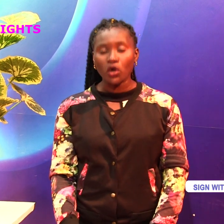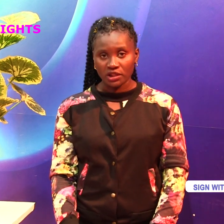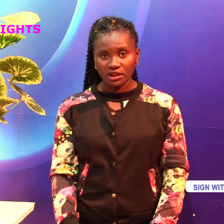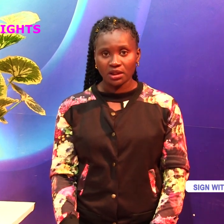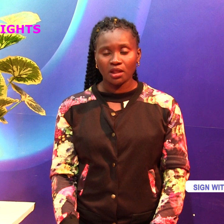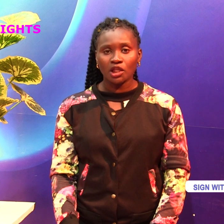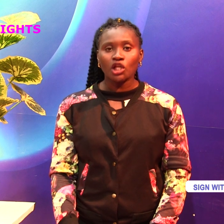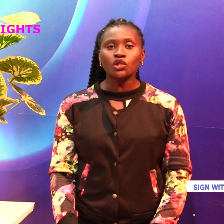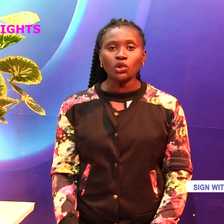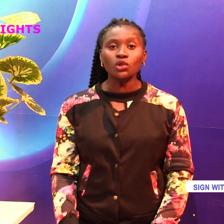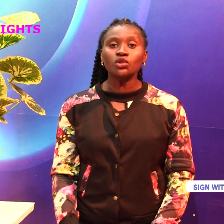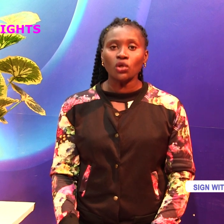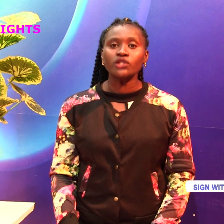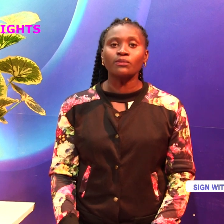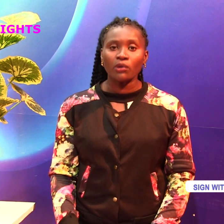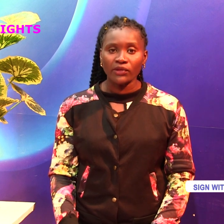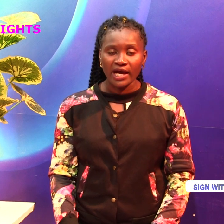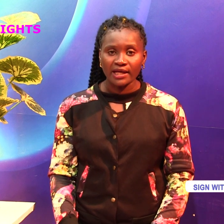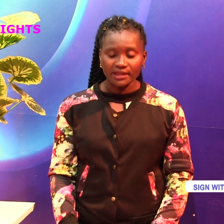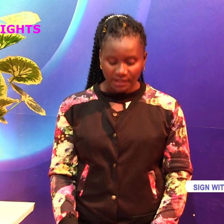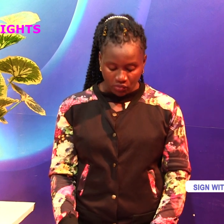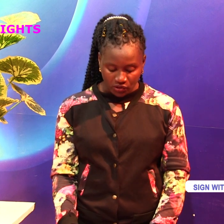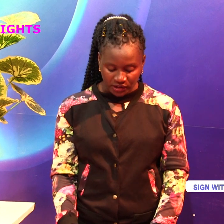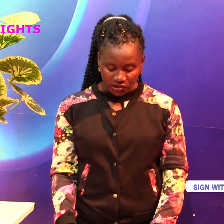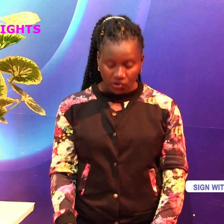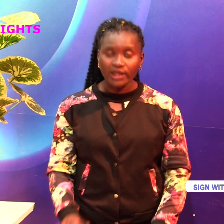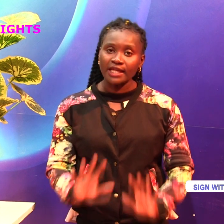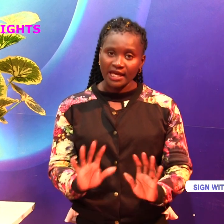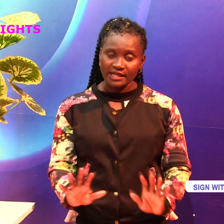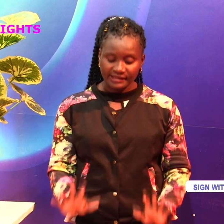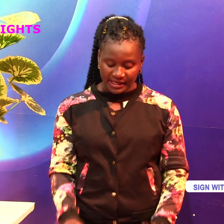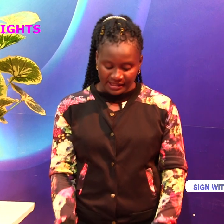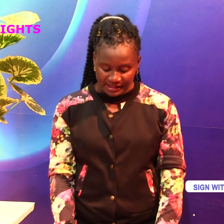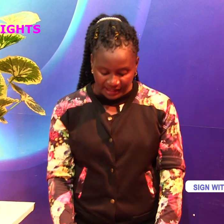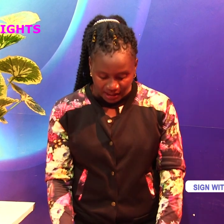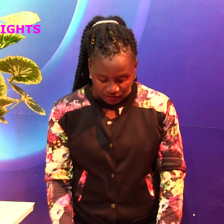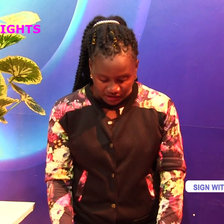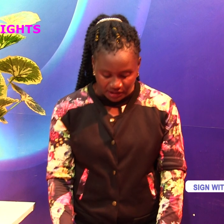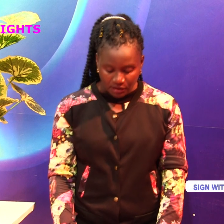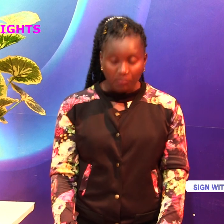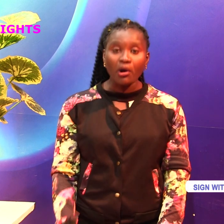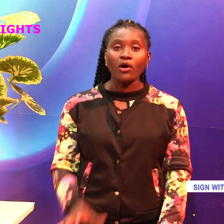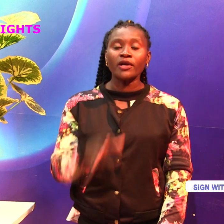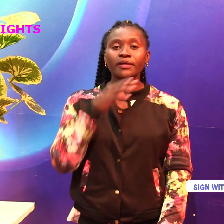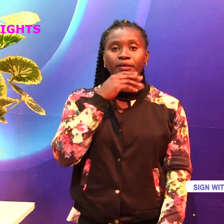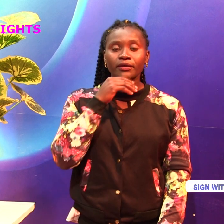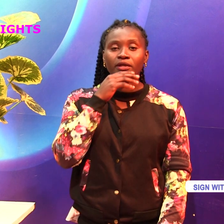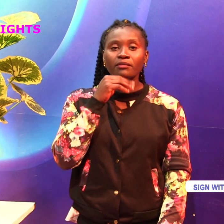boy. Do not bother the boy. So in Kenya Sign Language, boy, remember